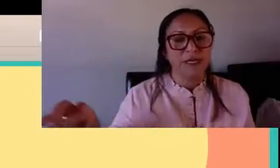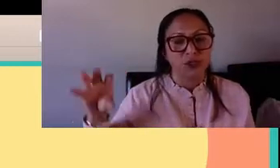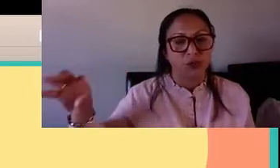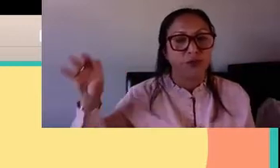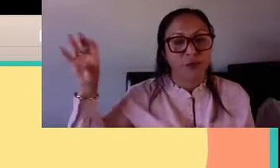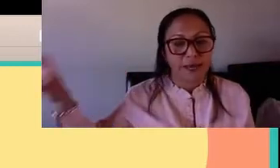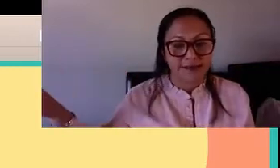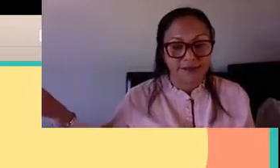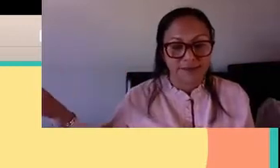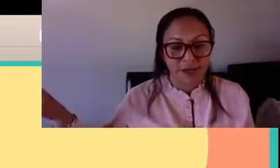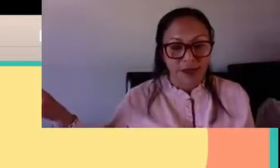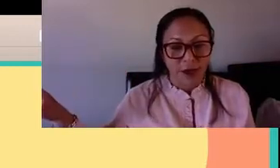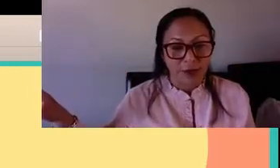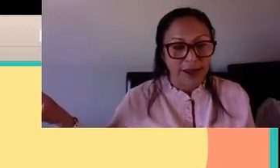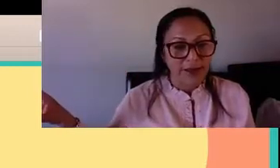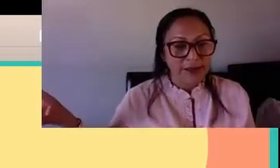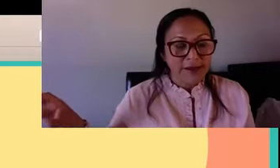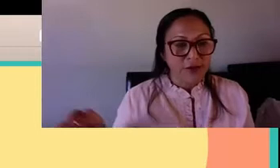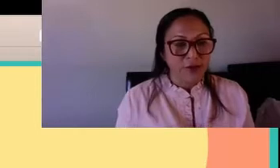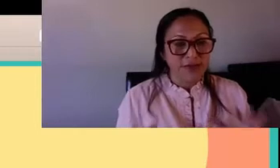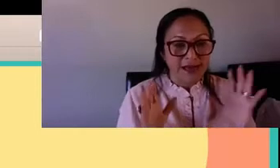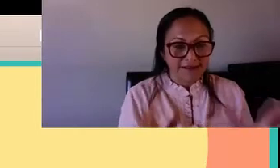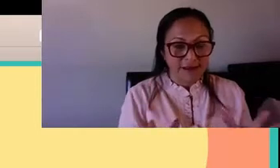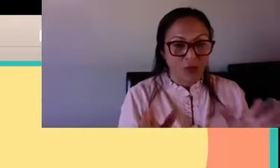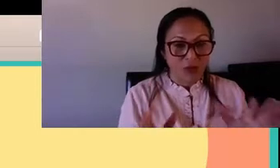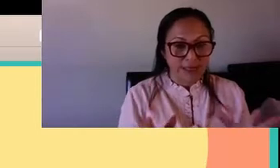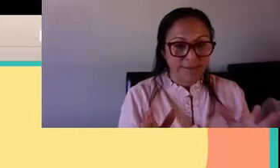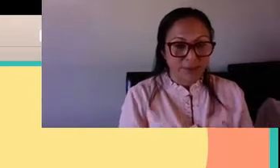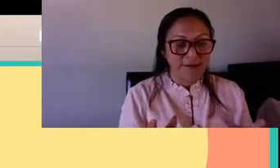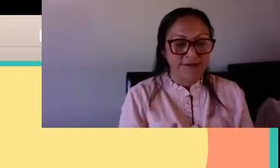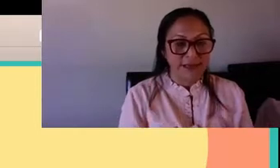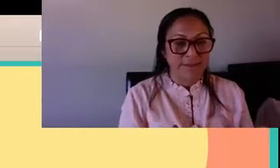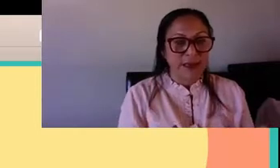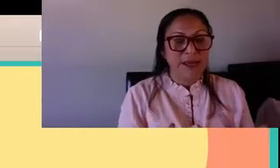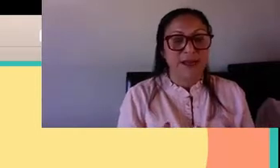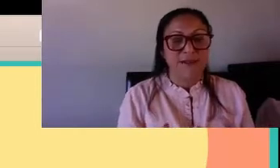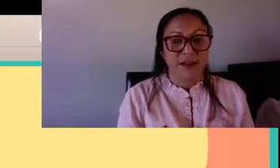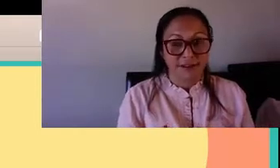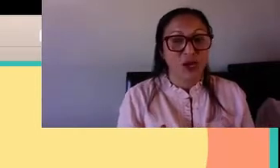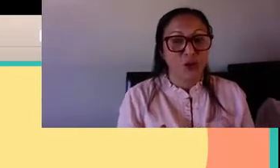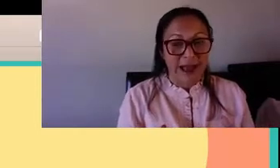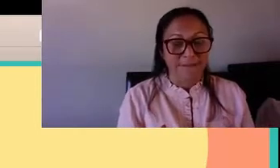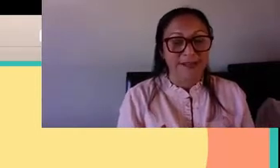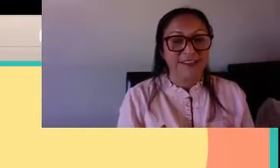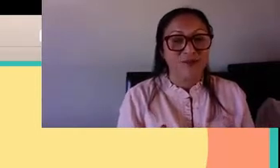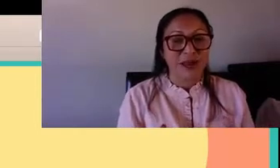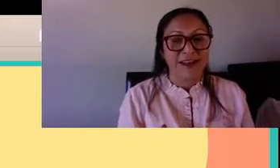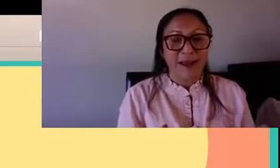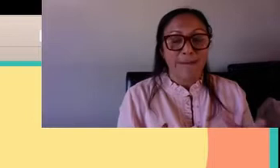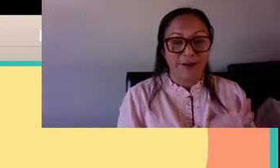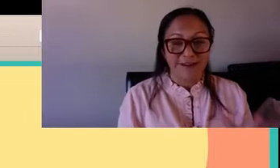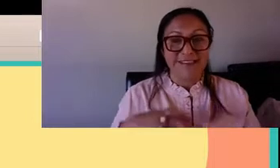every 2 or 3 weeks. Okay, so that's a really important tip because I'll tell you what happens